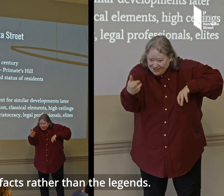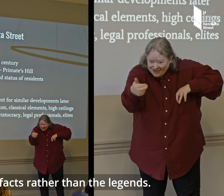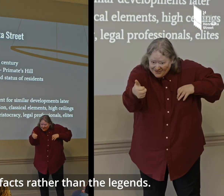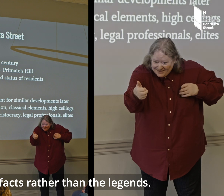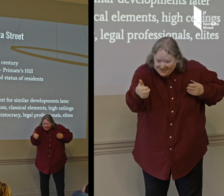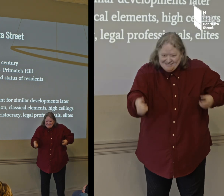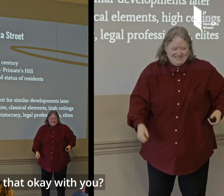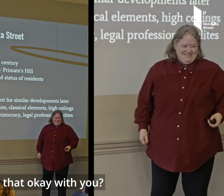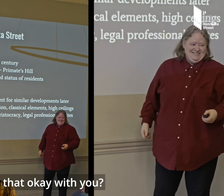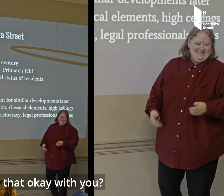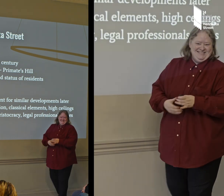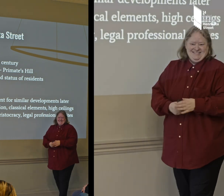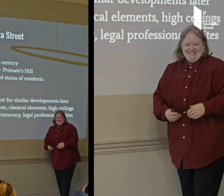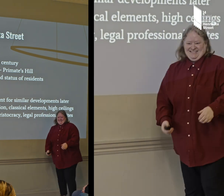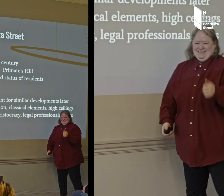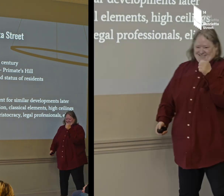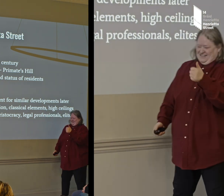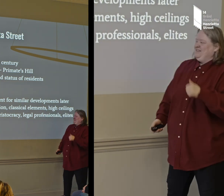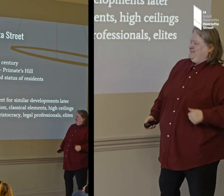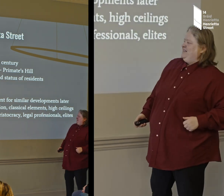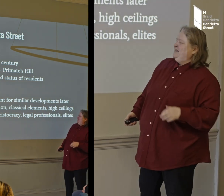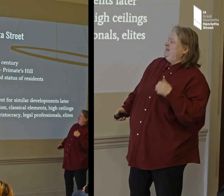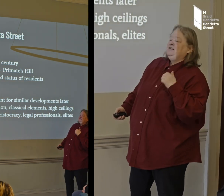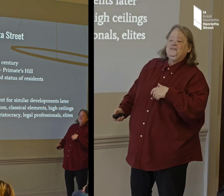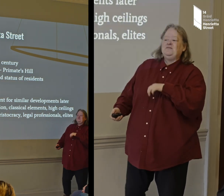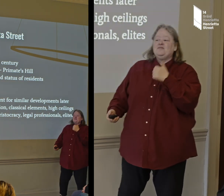the legends. Is that okay with you?